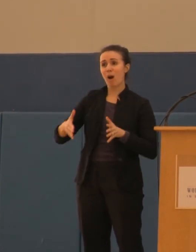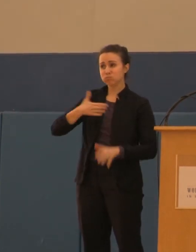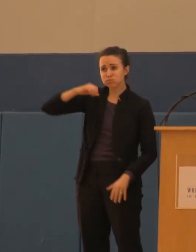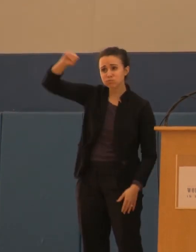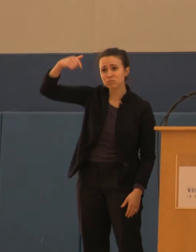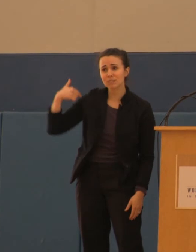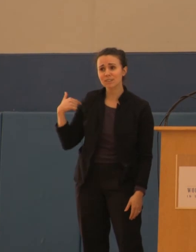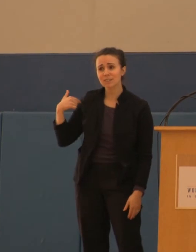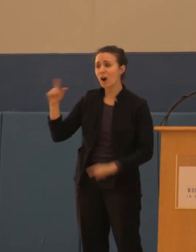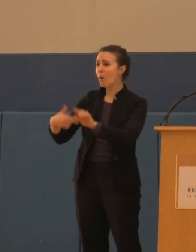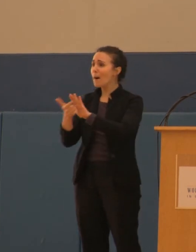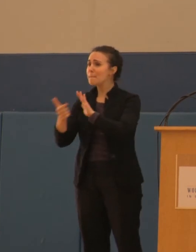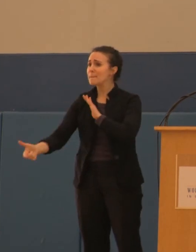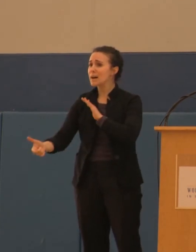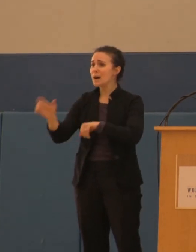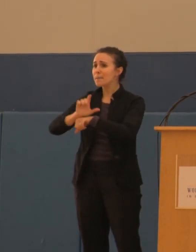When he banned all Muslims?